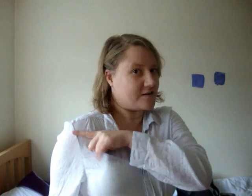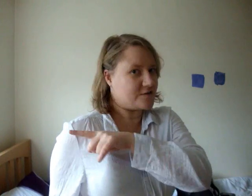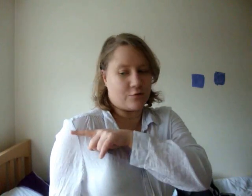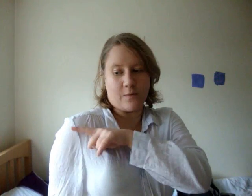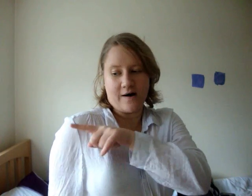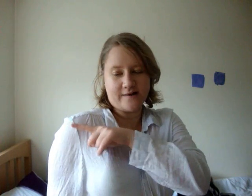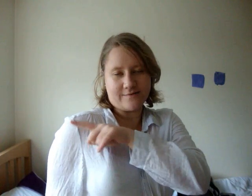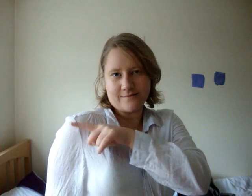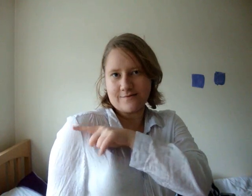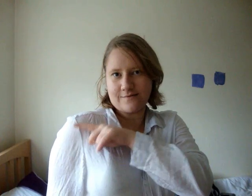Because or why?